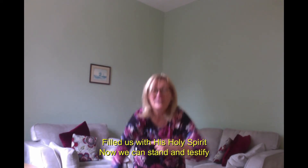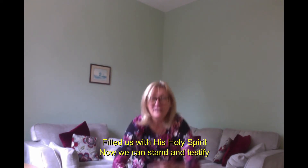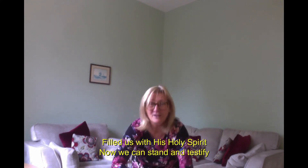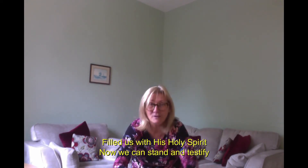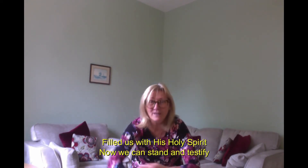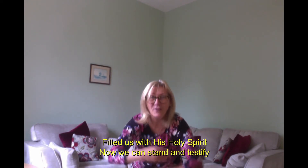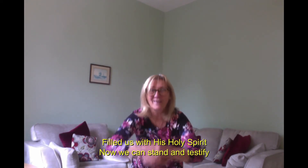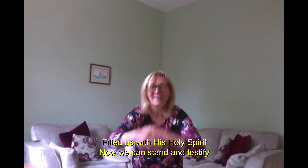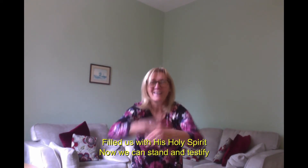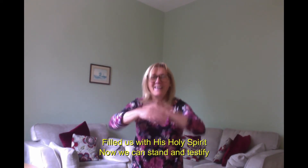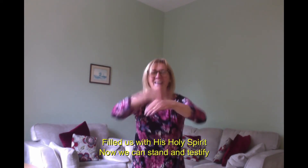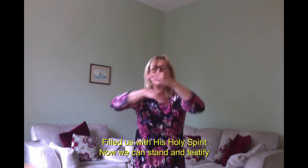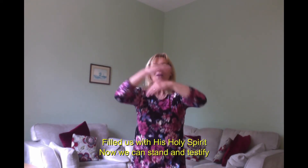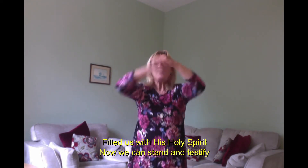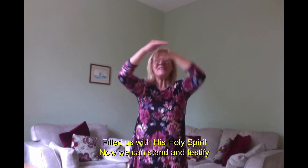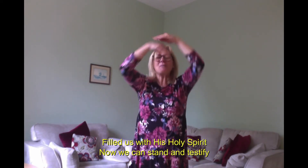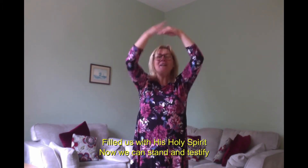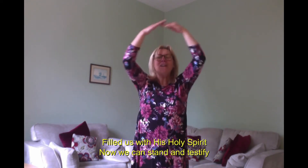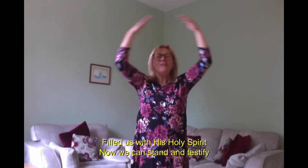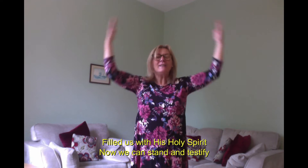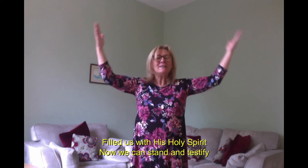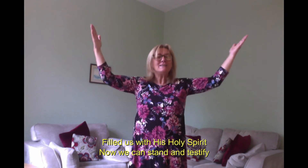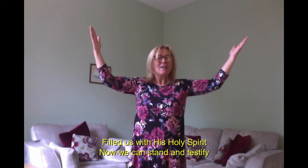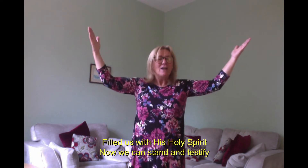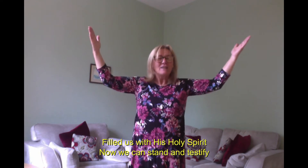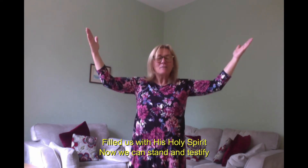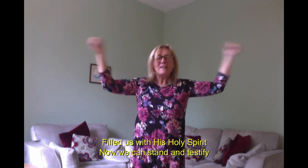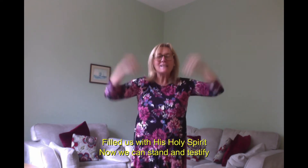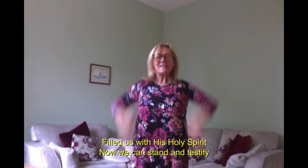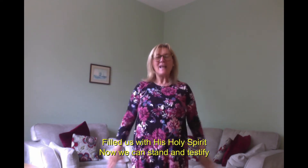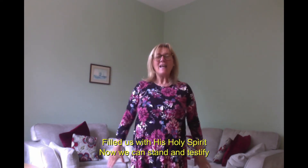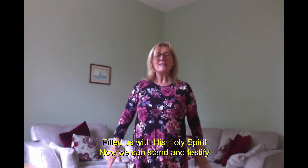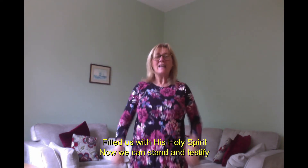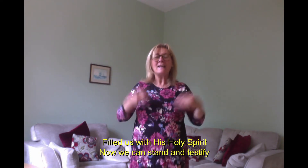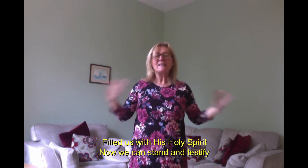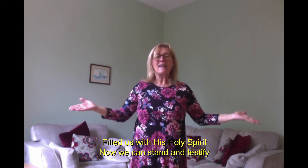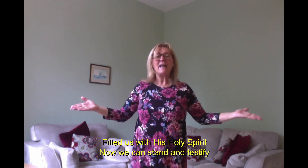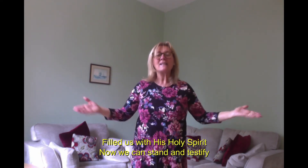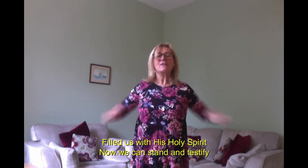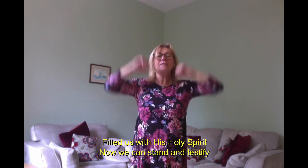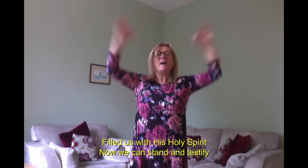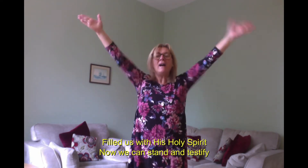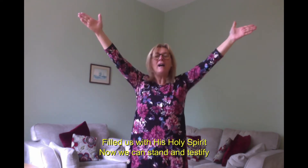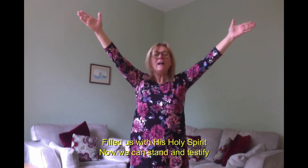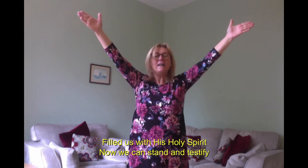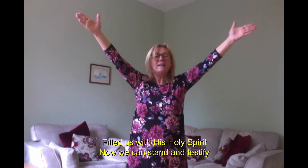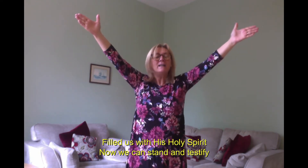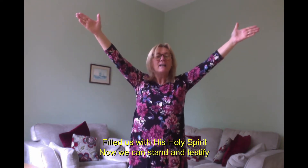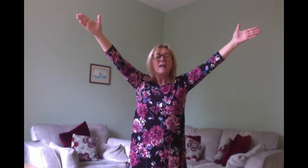us with His Holy Spirit, now we can stand and testify